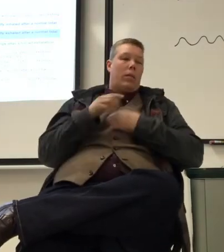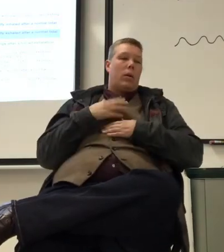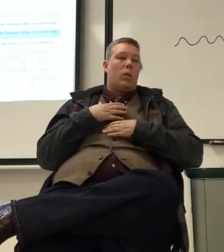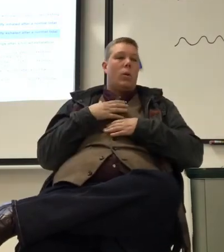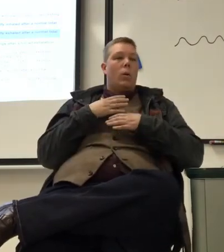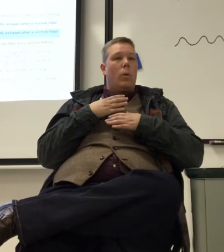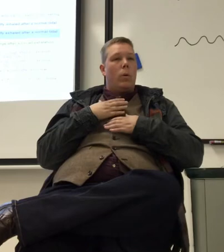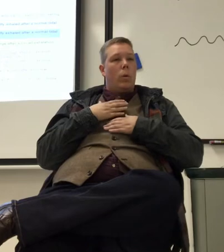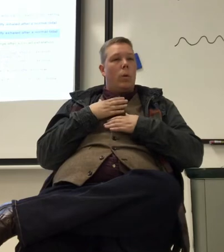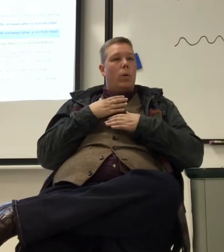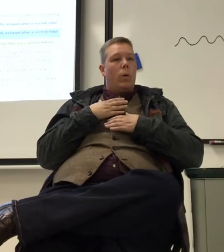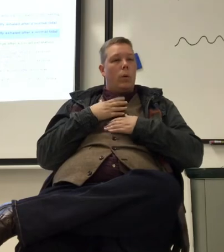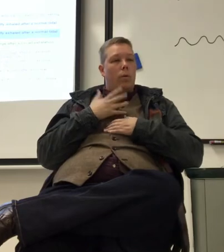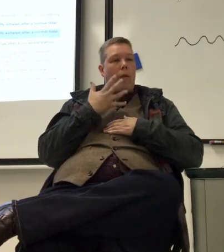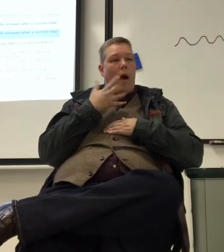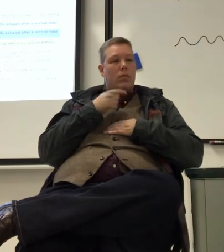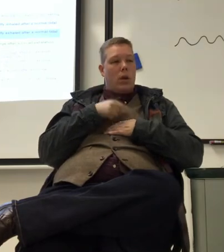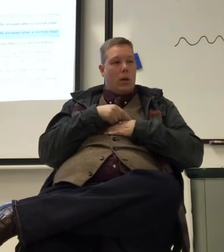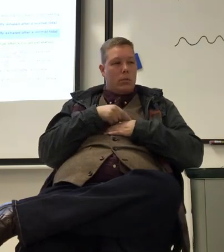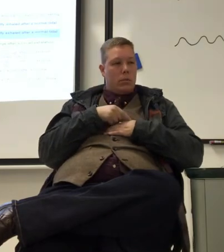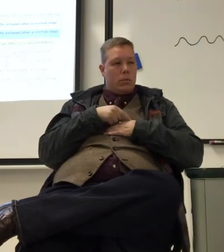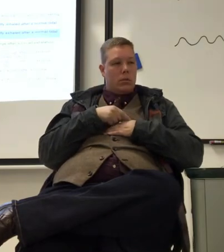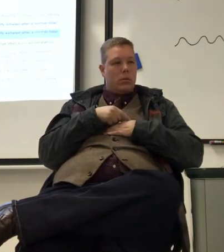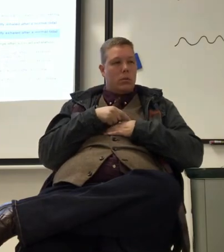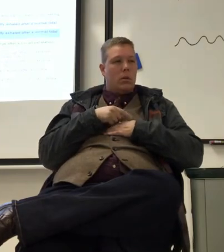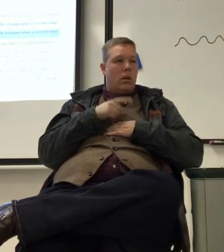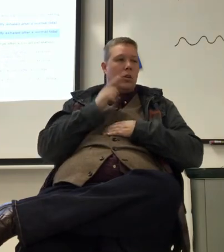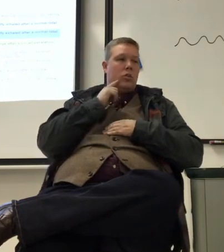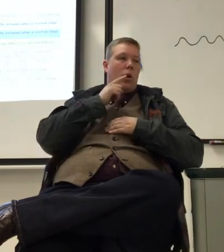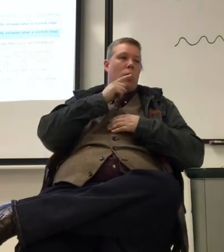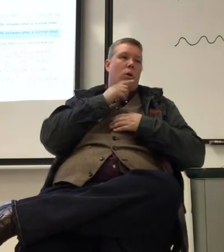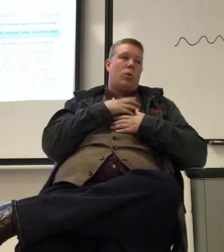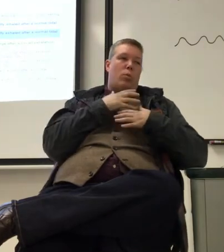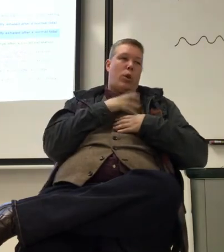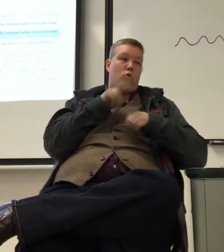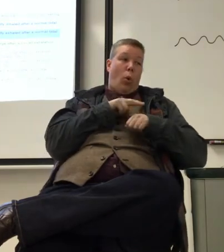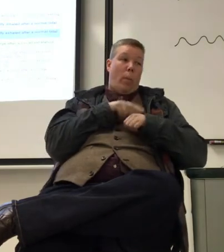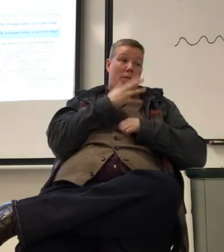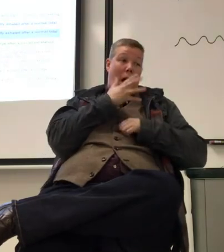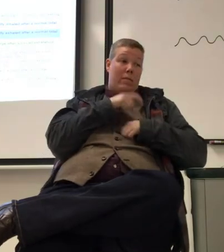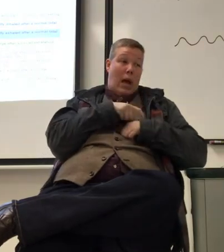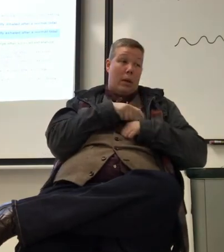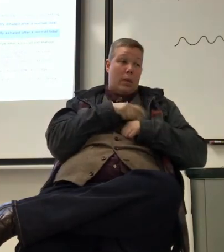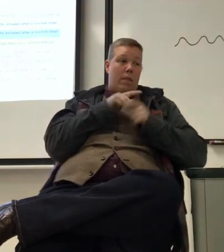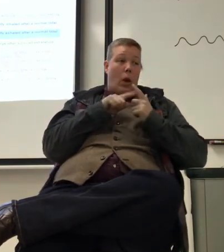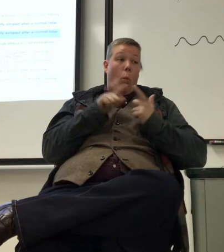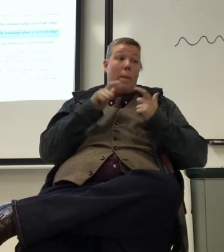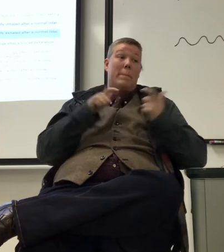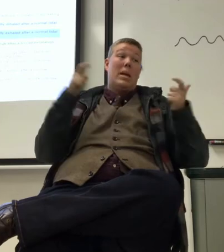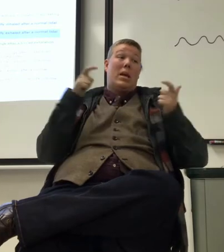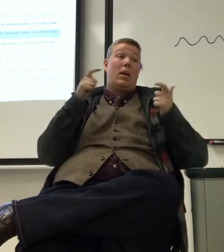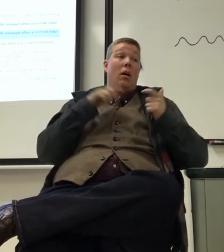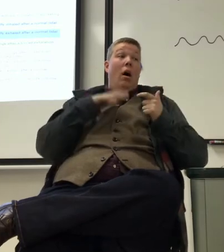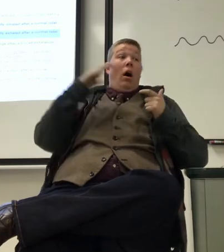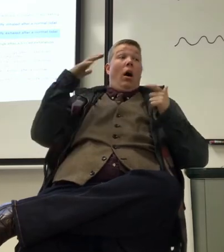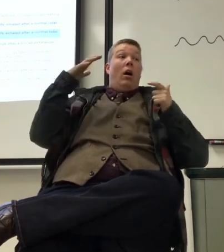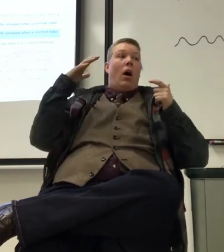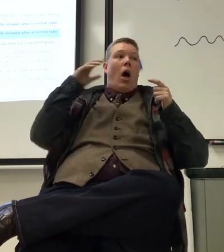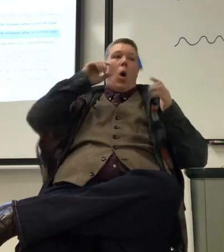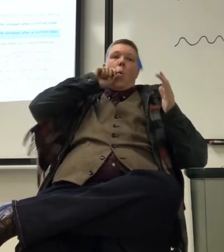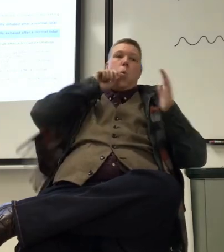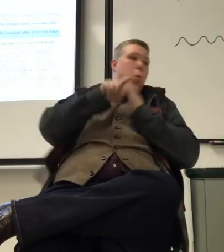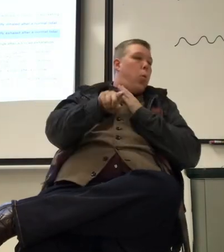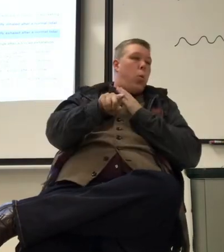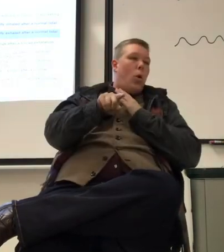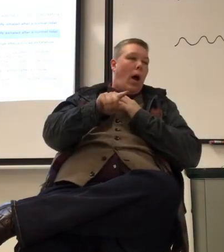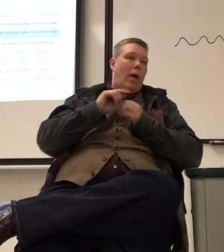5 normal breaths. And that's a spirogram. So the data doesn't take long to collect. And all you got to do is just measure the thing. The computer makes it